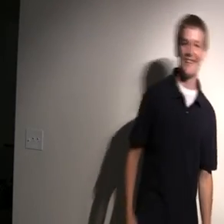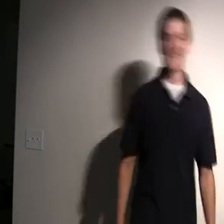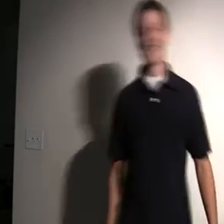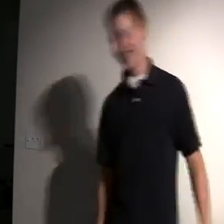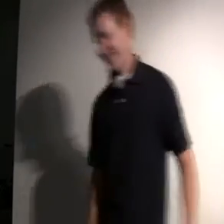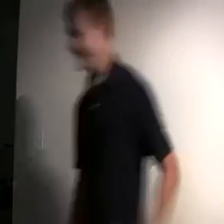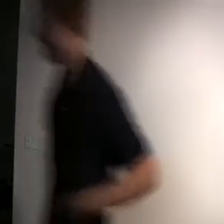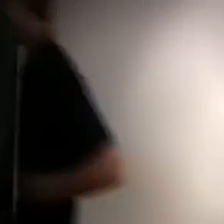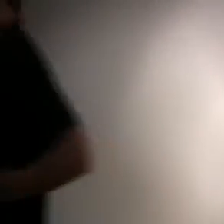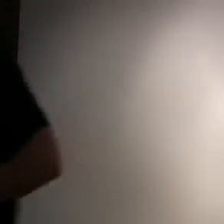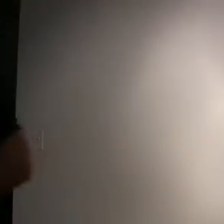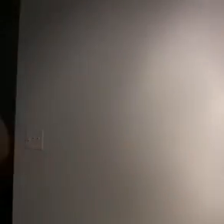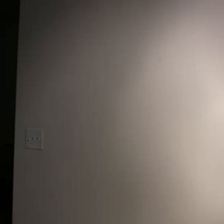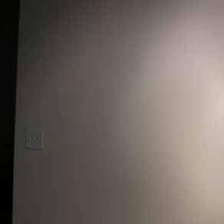God, you guys suck.